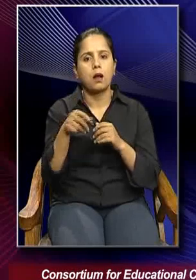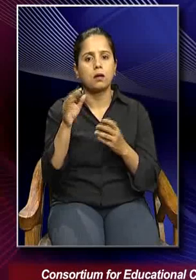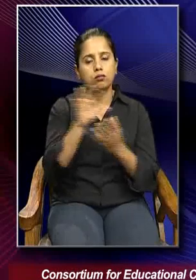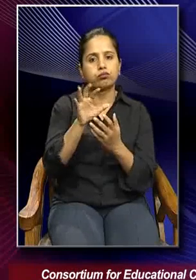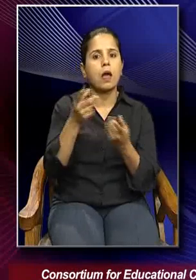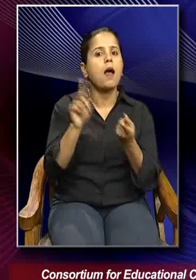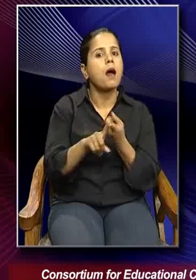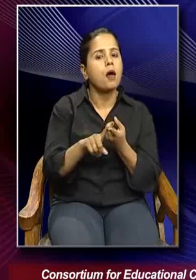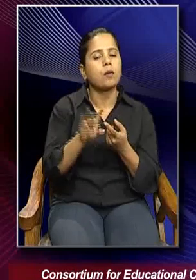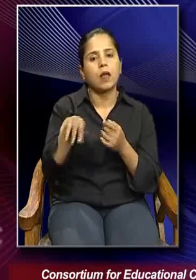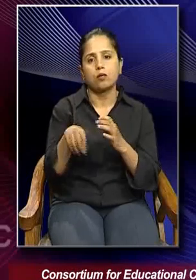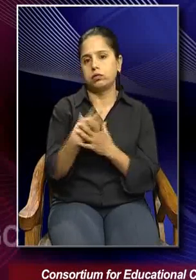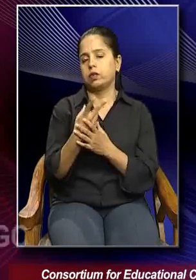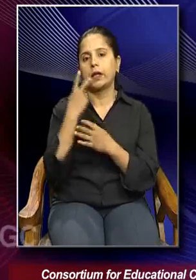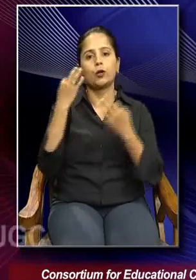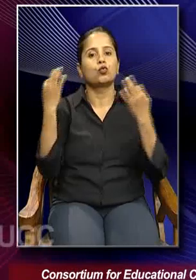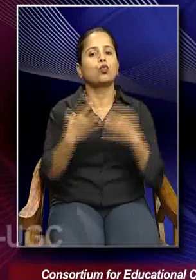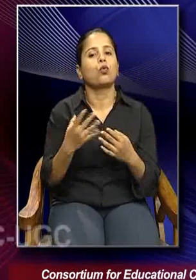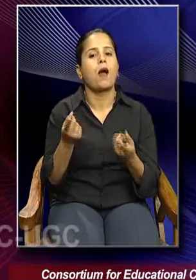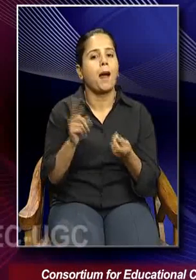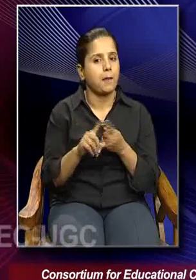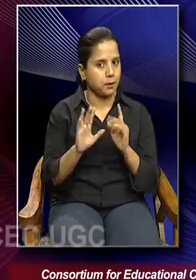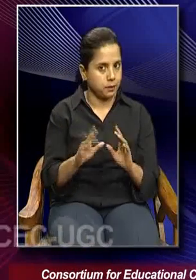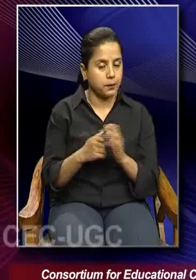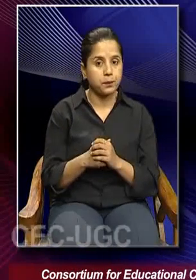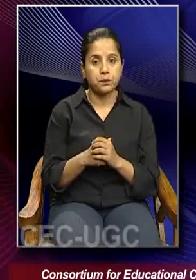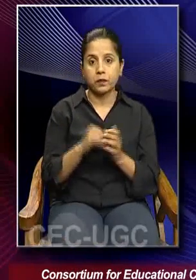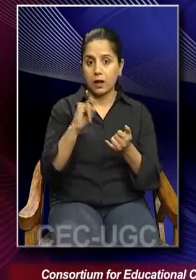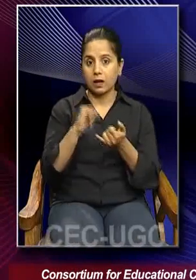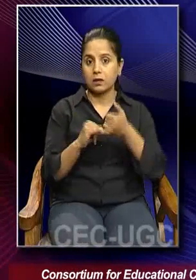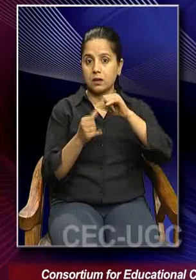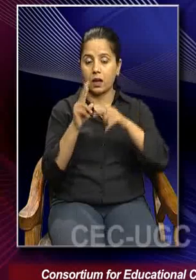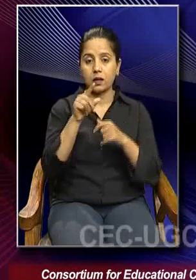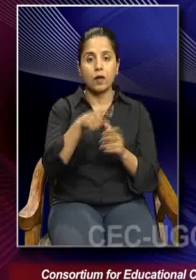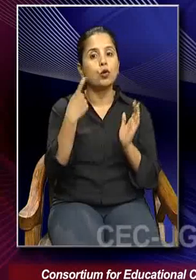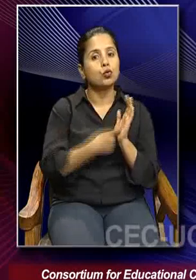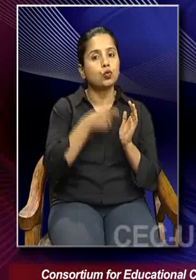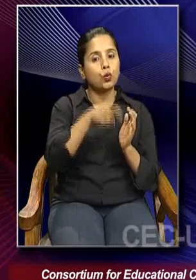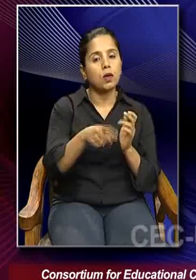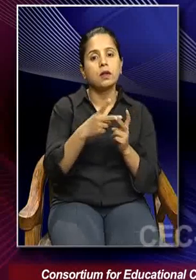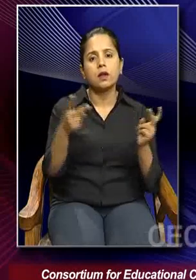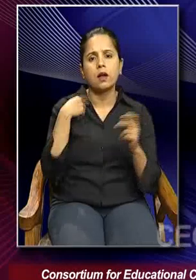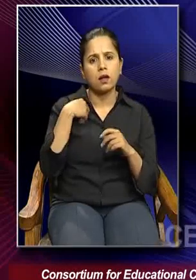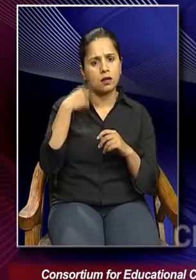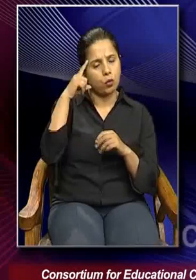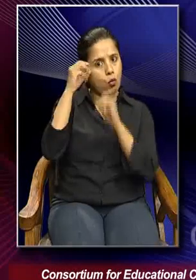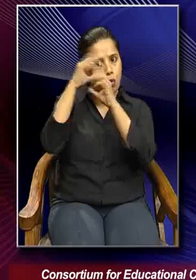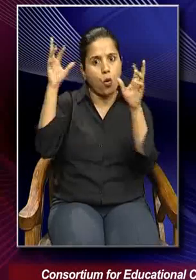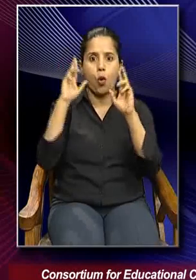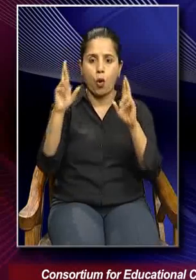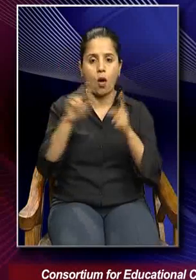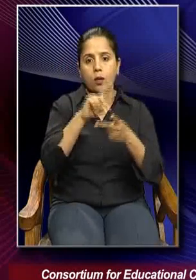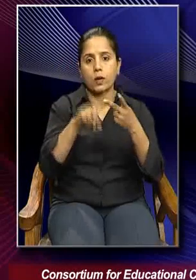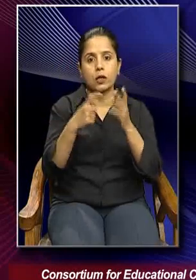and evolution takes place. So, Sattva, the principle of manifestation, and Rajas, the principle